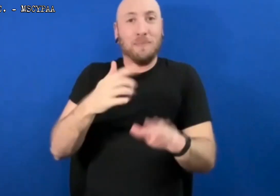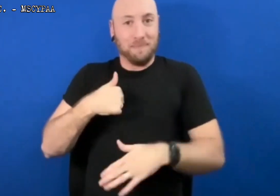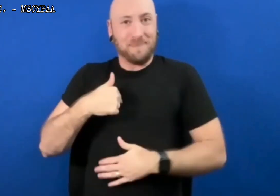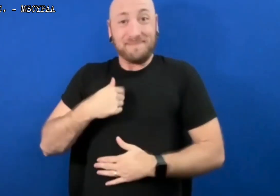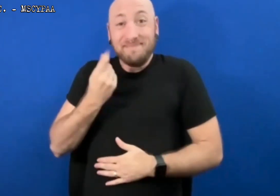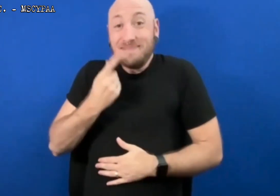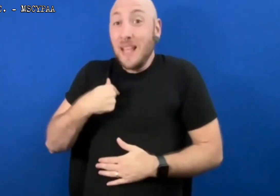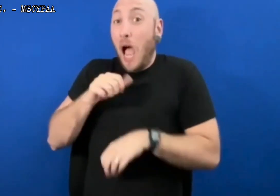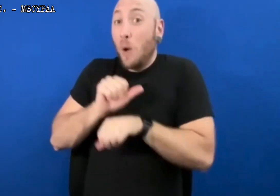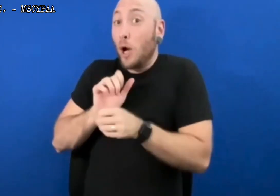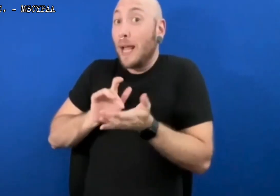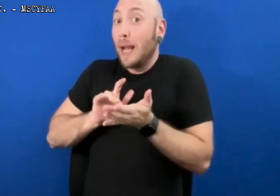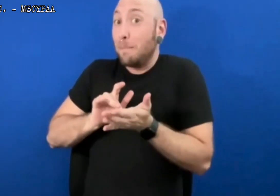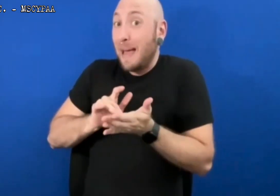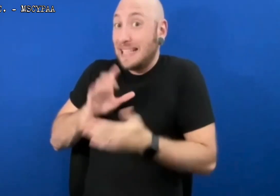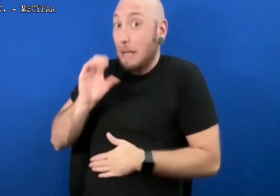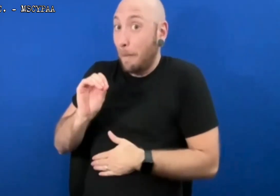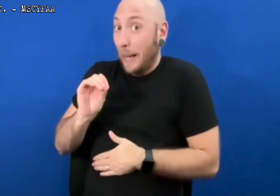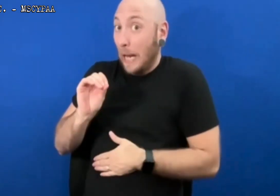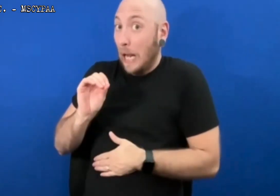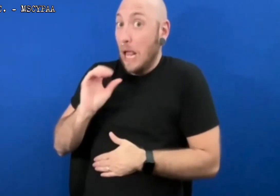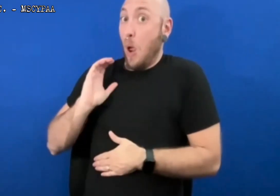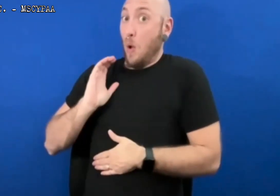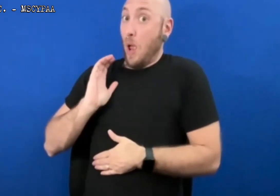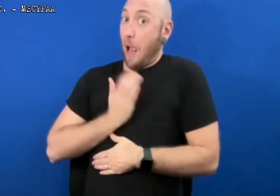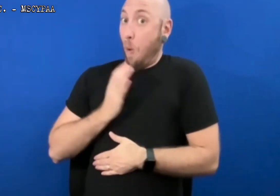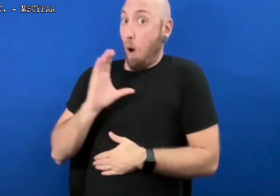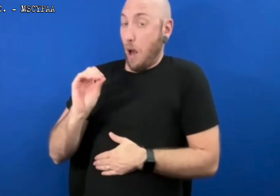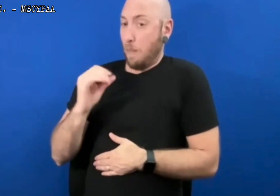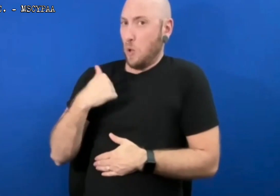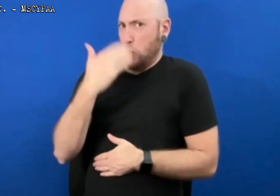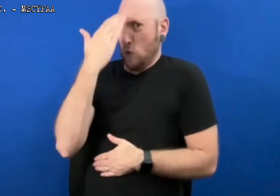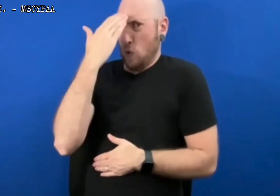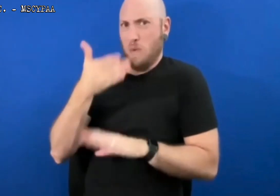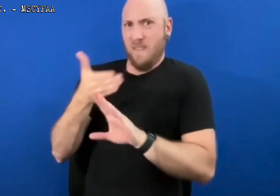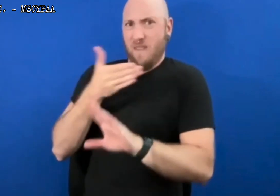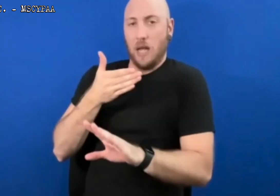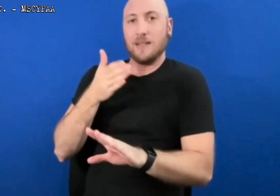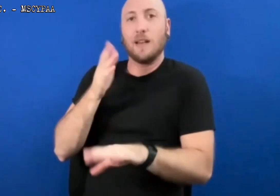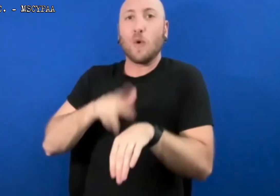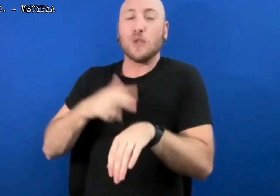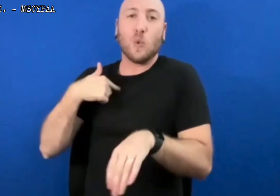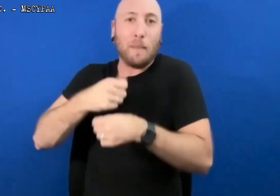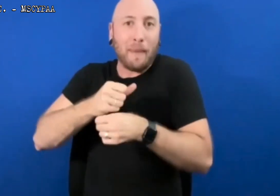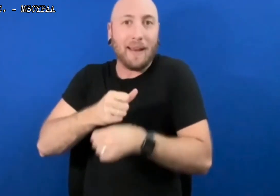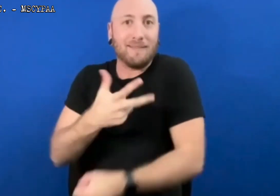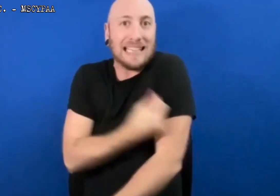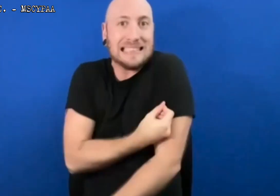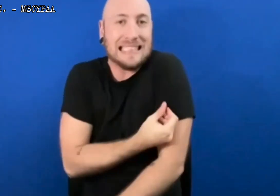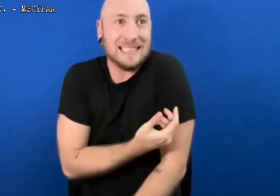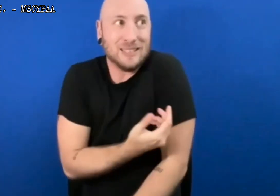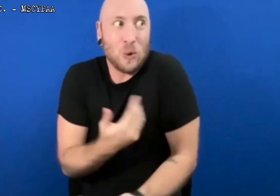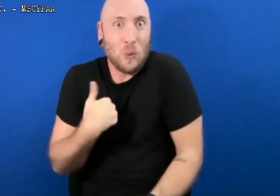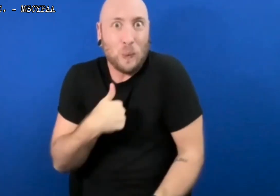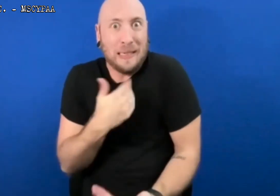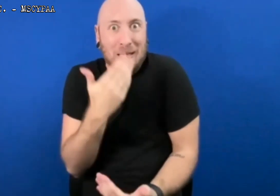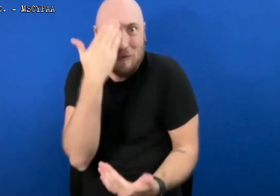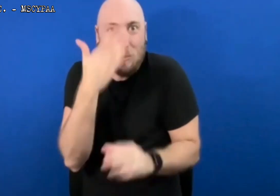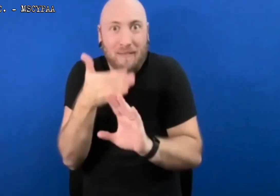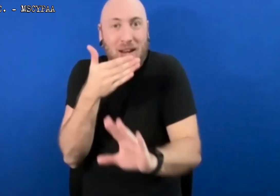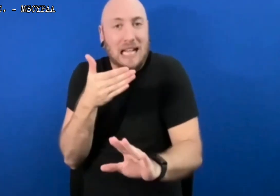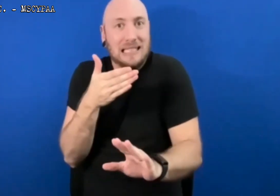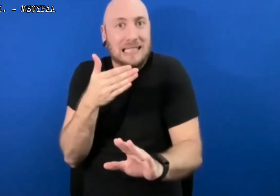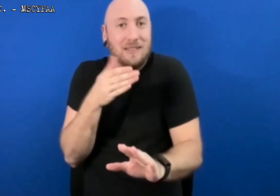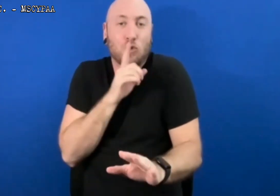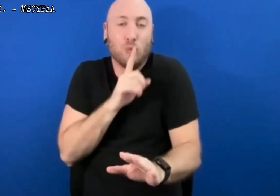very vigilant about it coming up to it, because like we make vaccines and that kind of thing. So we were taking it really